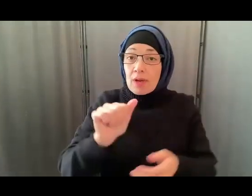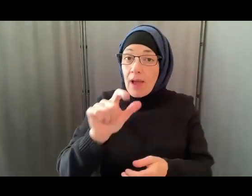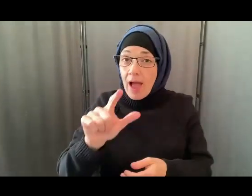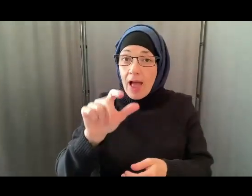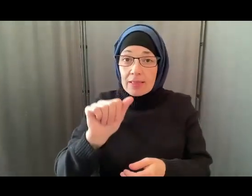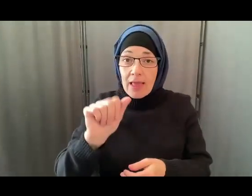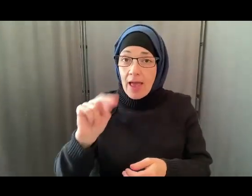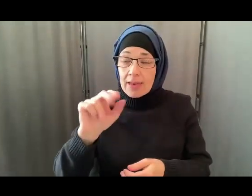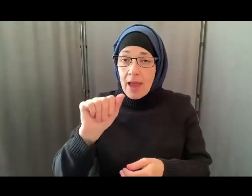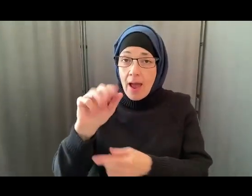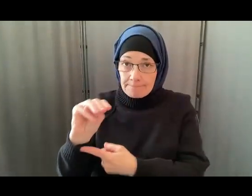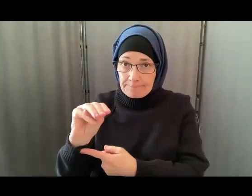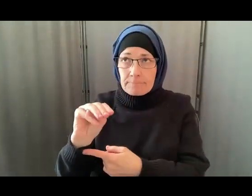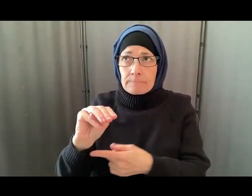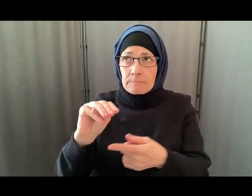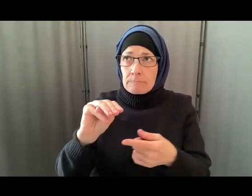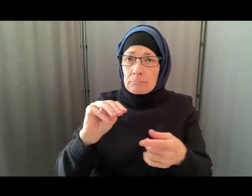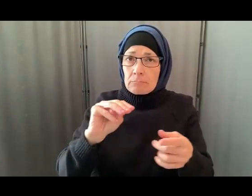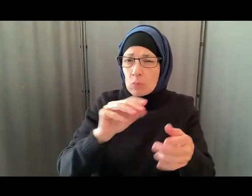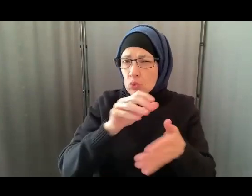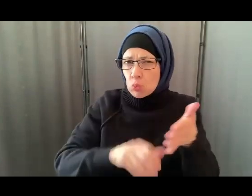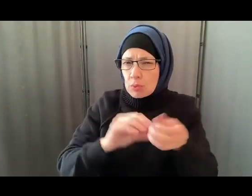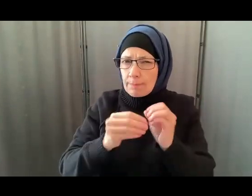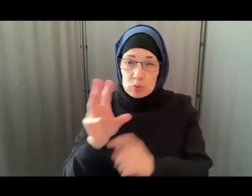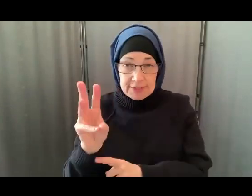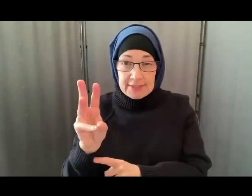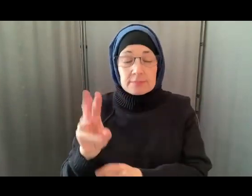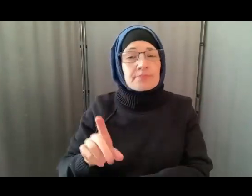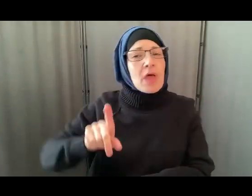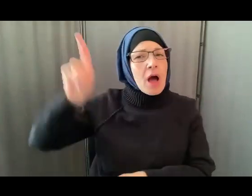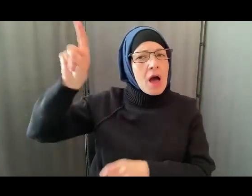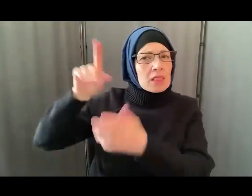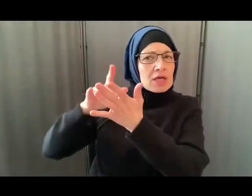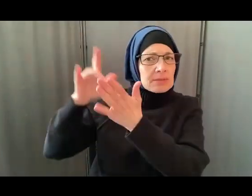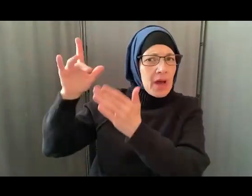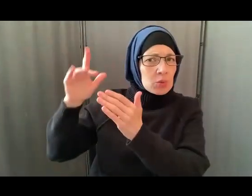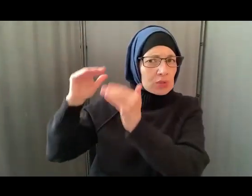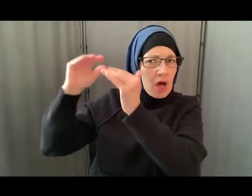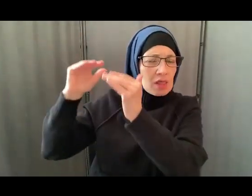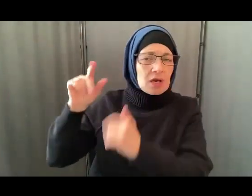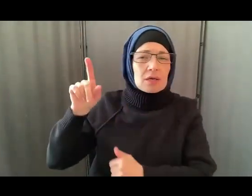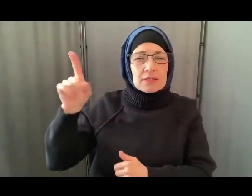number 6, Allah subhanahu wa ta'ala says,